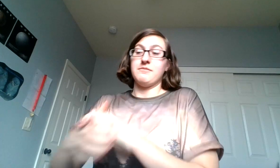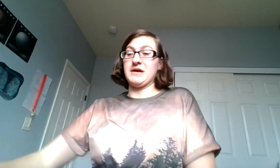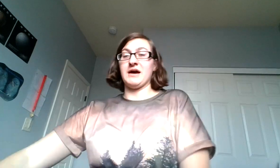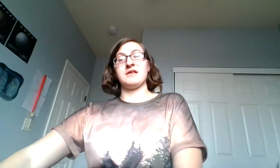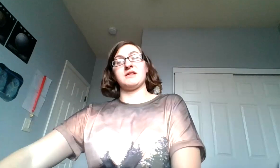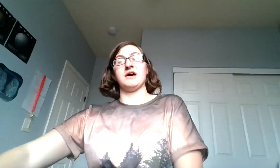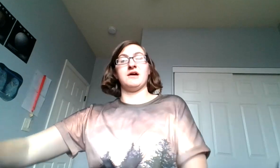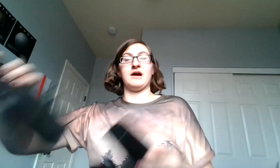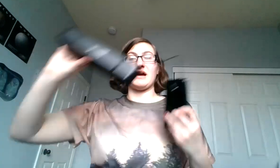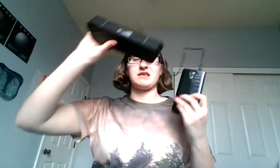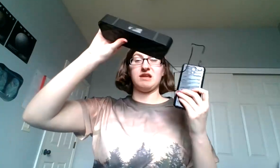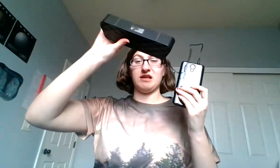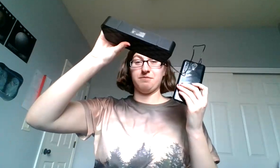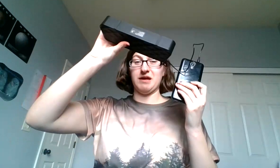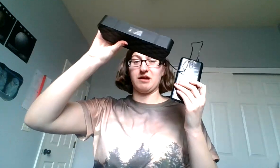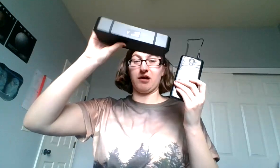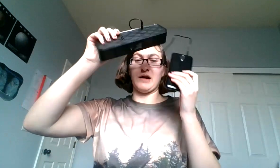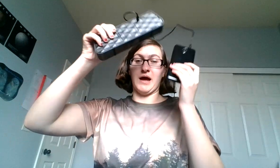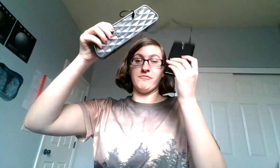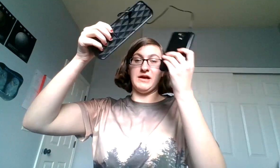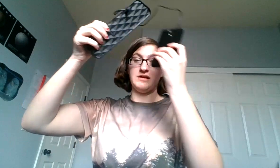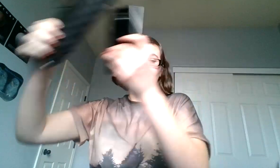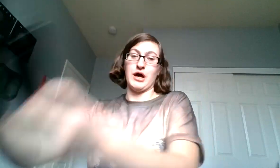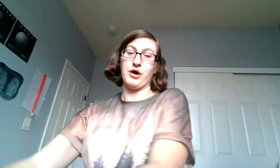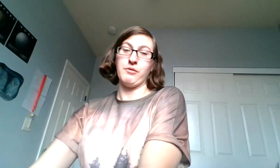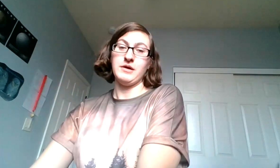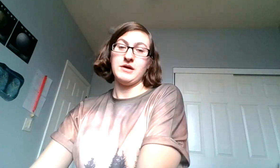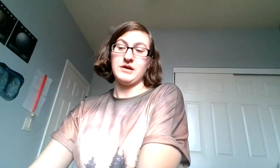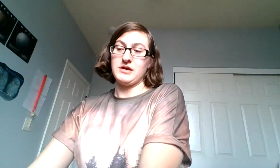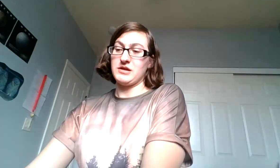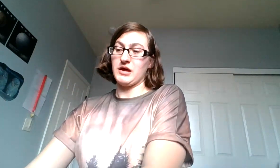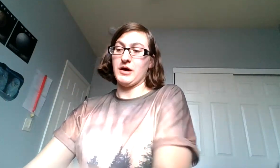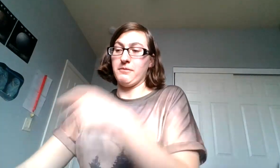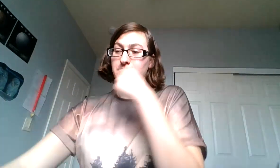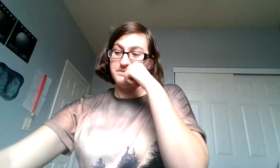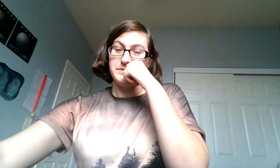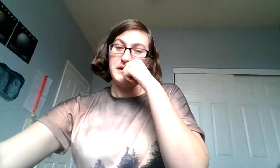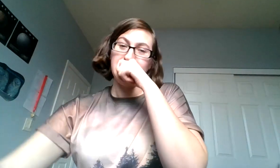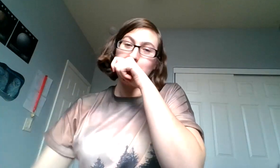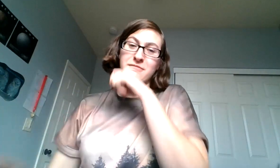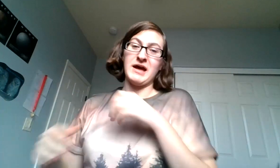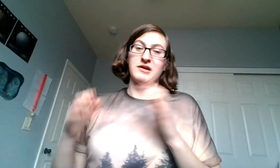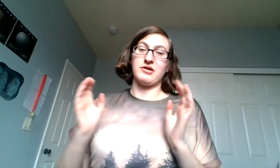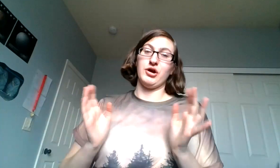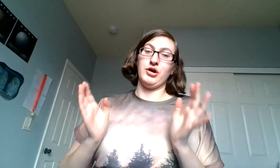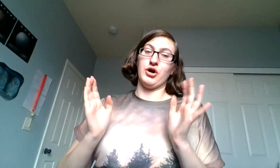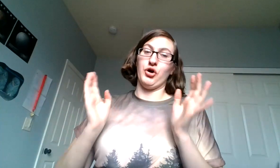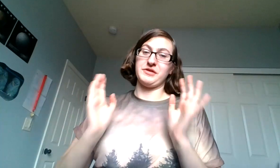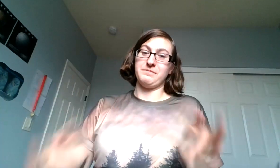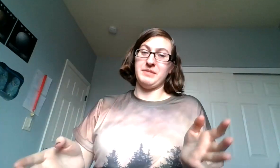Because I got this speaker, I'm ready to go. So, you need like good old